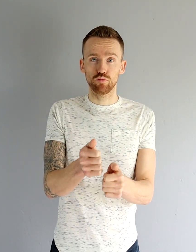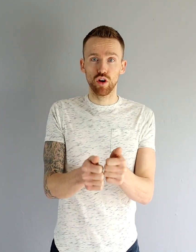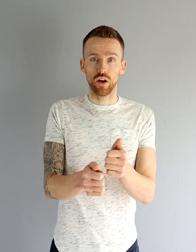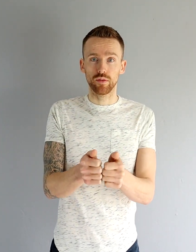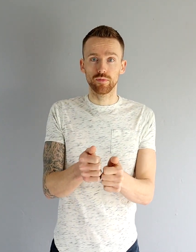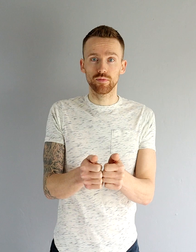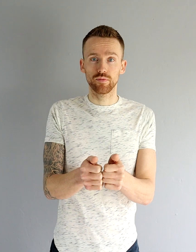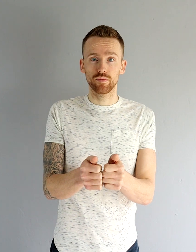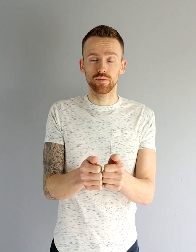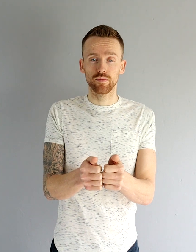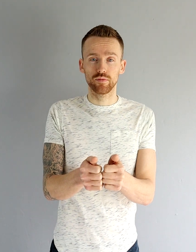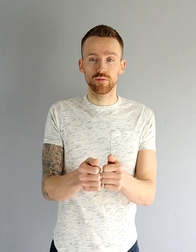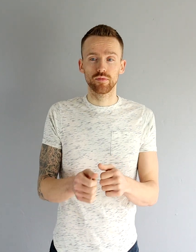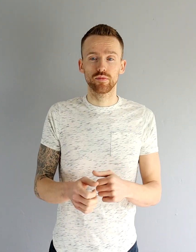Brother.